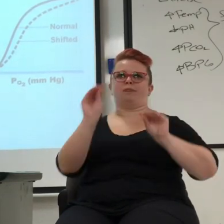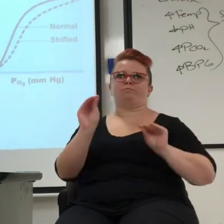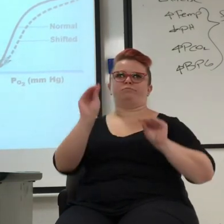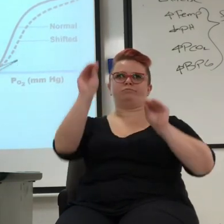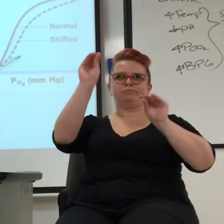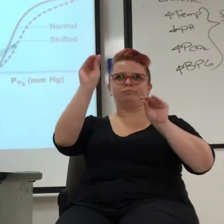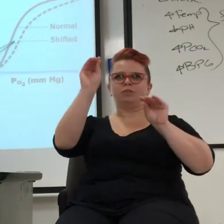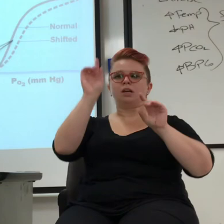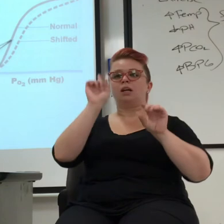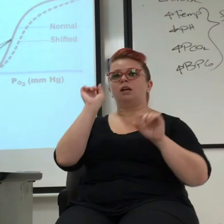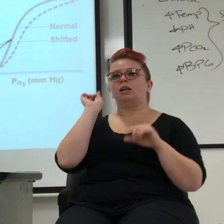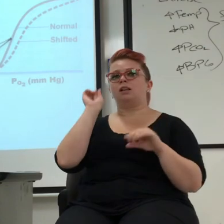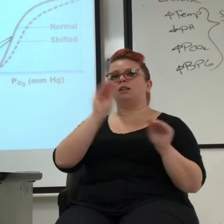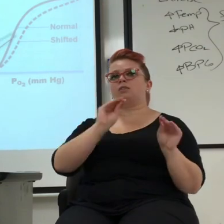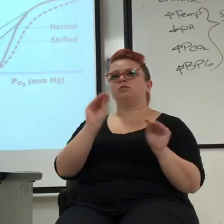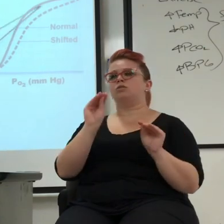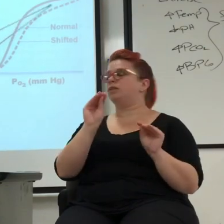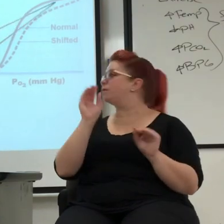This is a shift